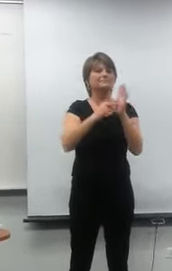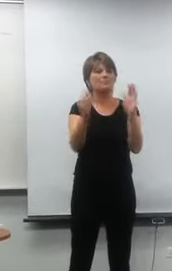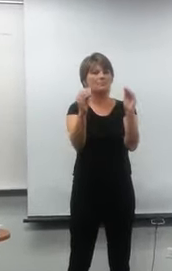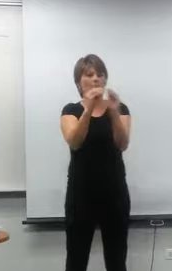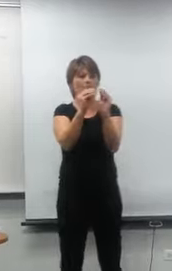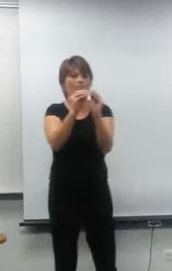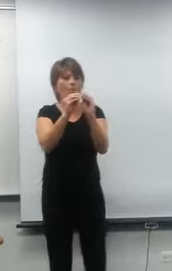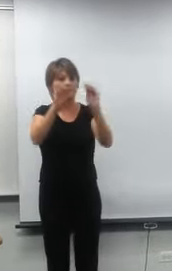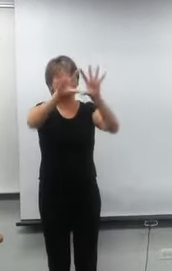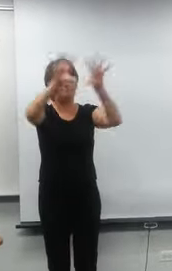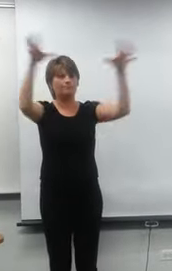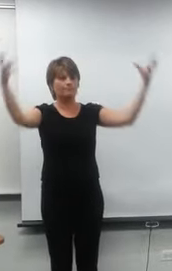portfolio, and then you have it.